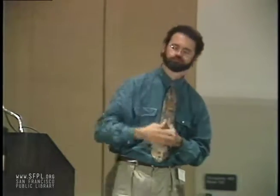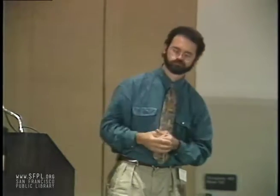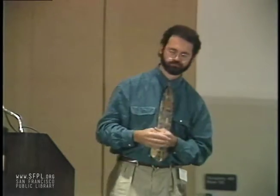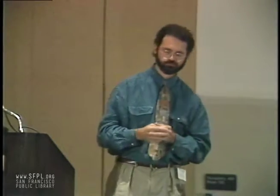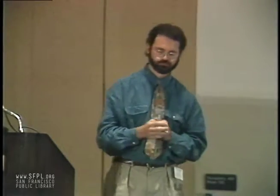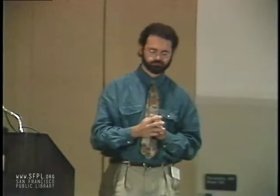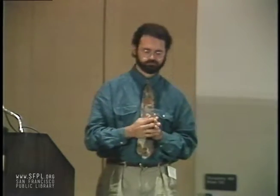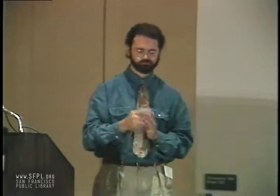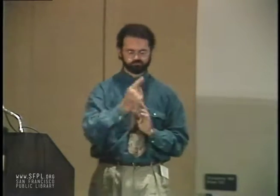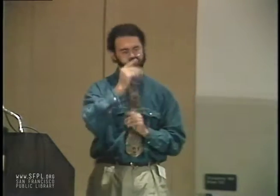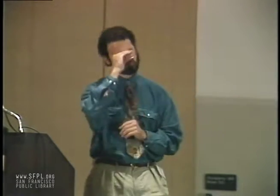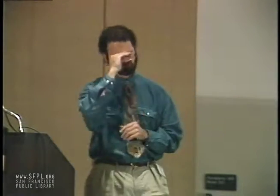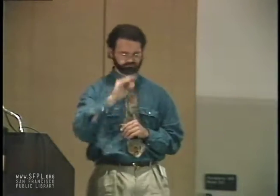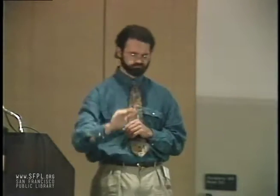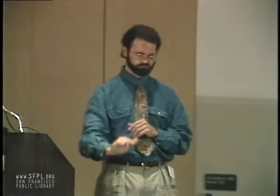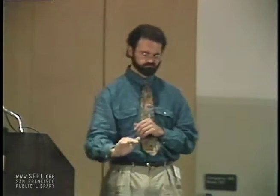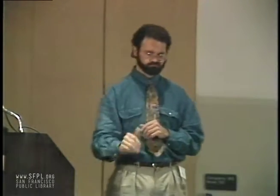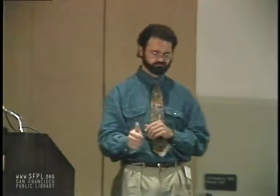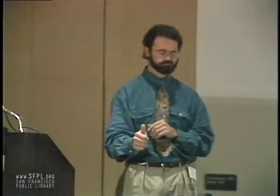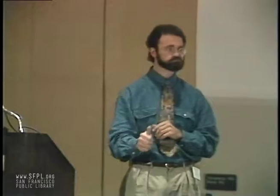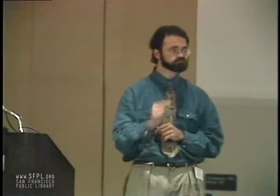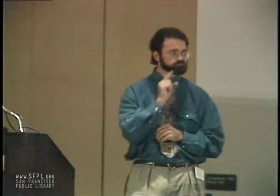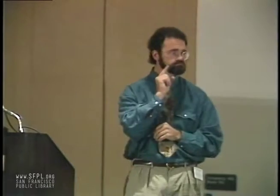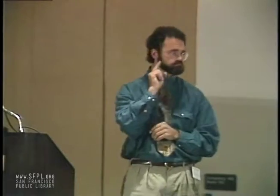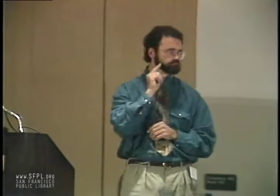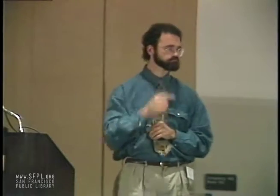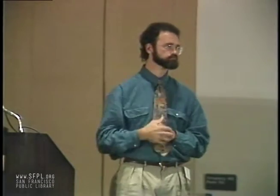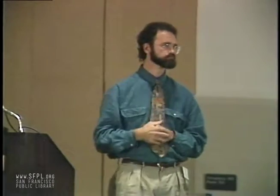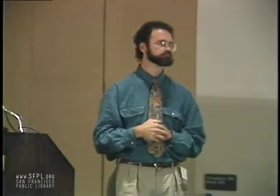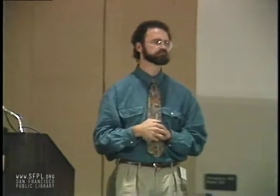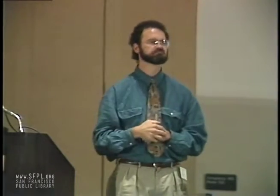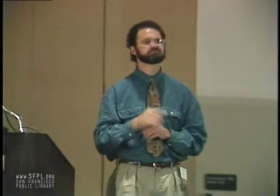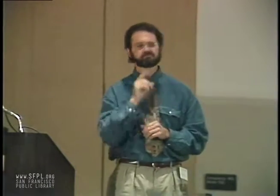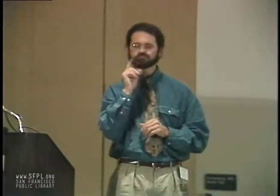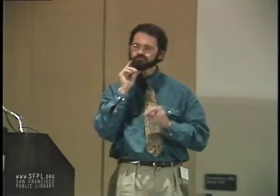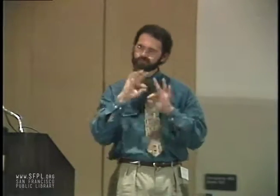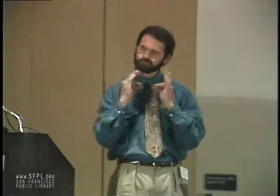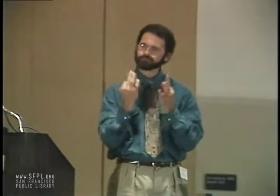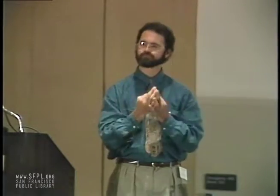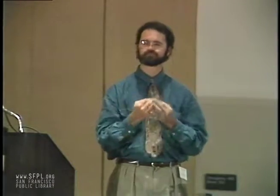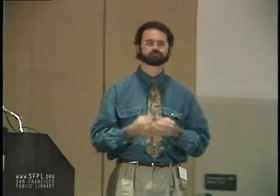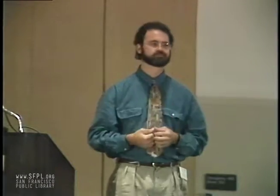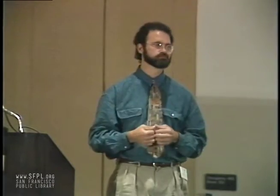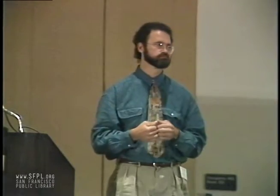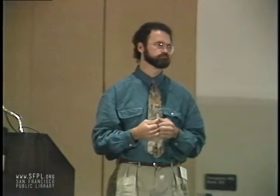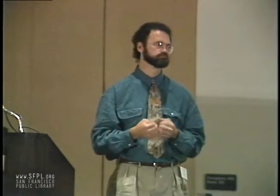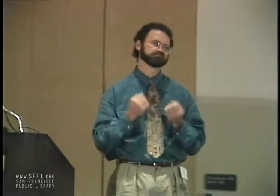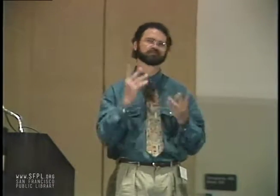I have a narrative I'd like to share with you. It's about a young deaf boy who had a deaf